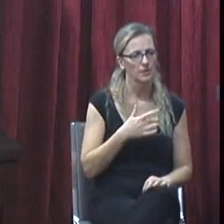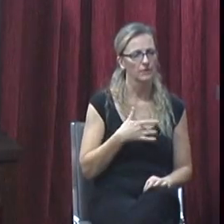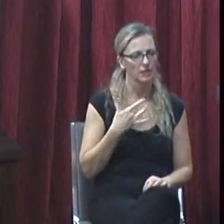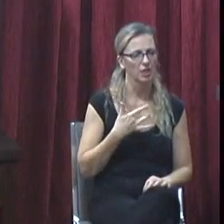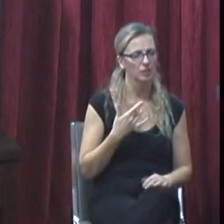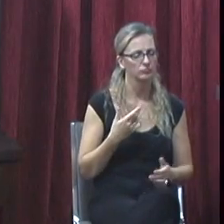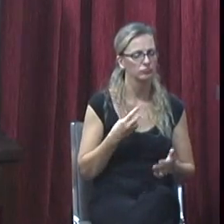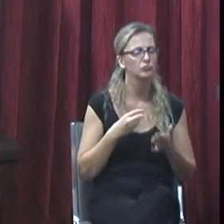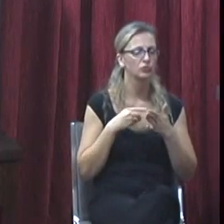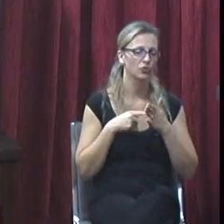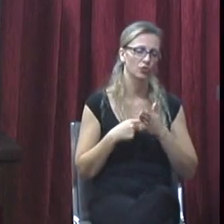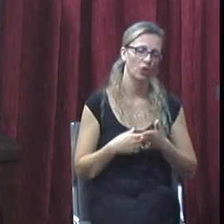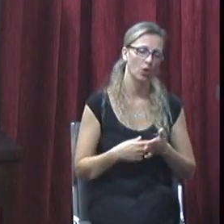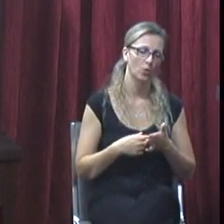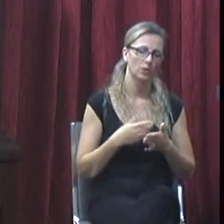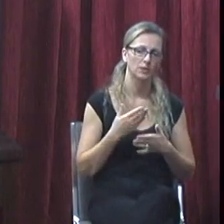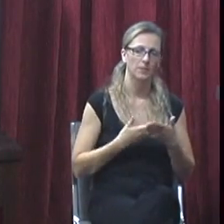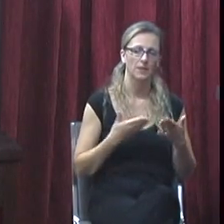of the fears we have.